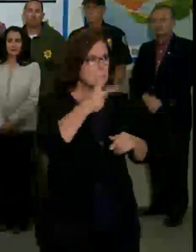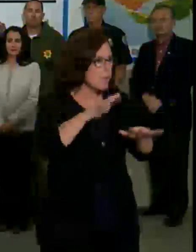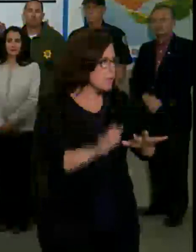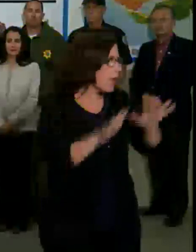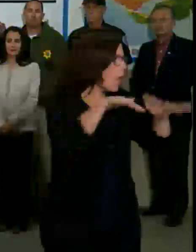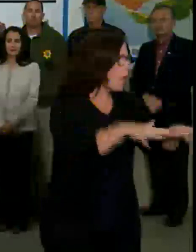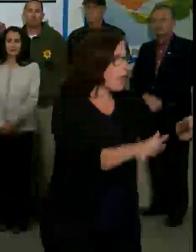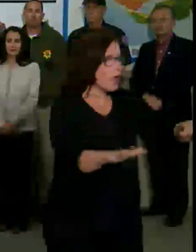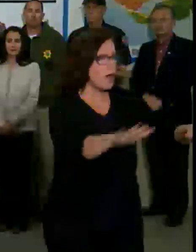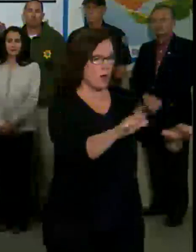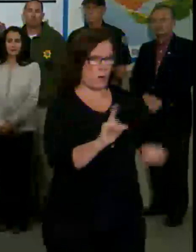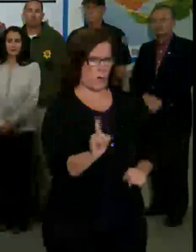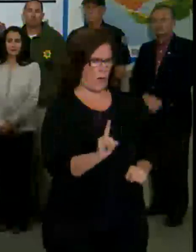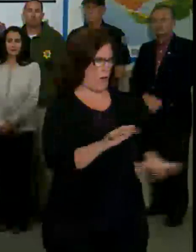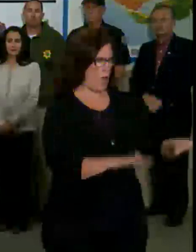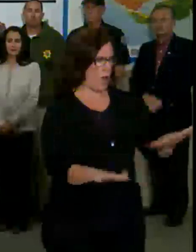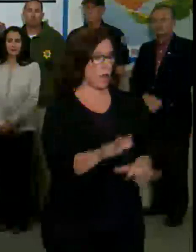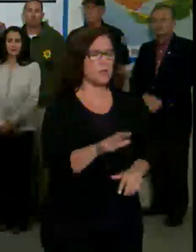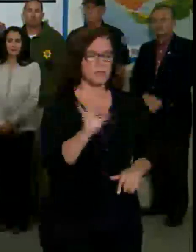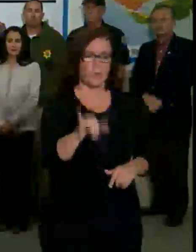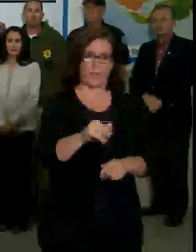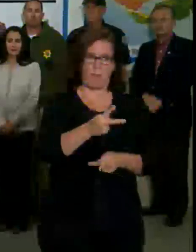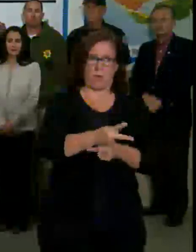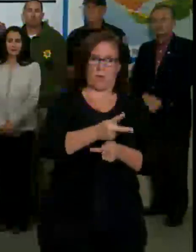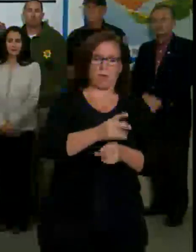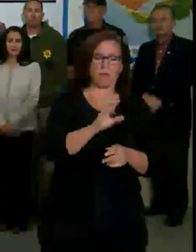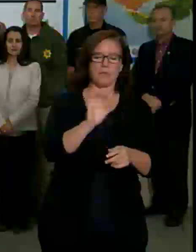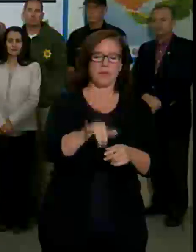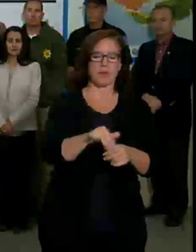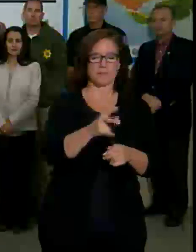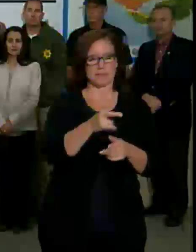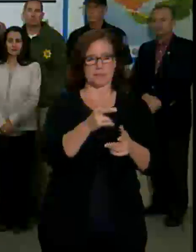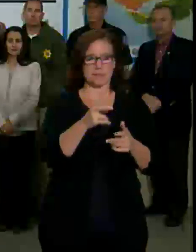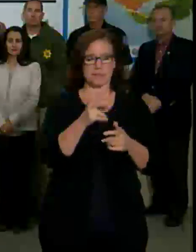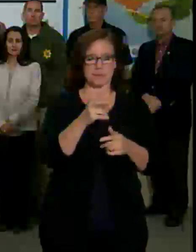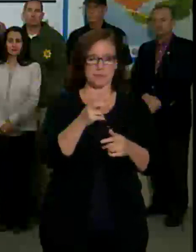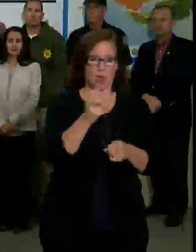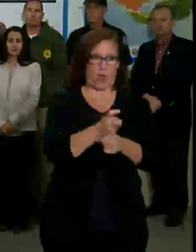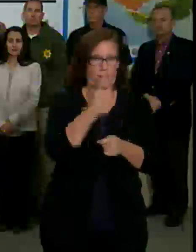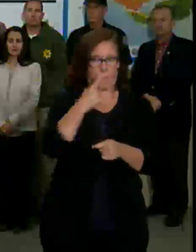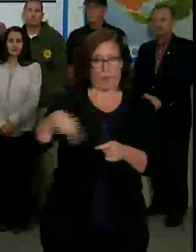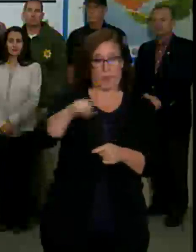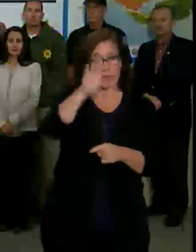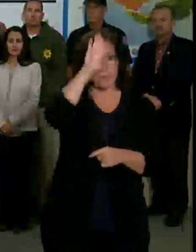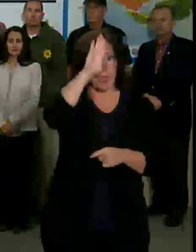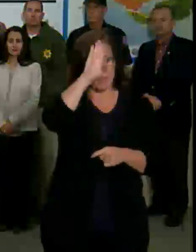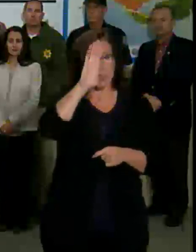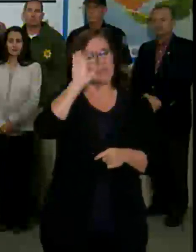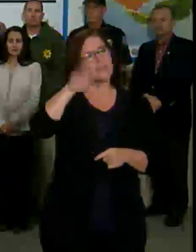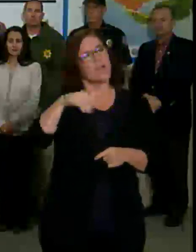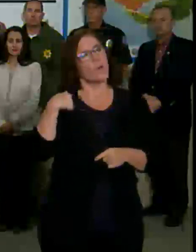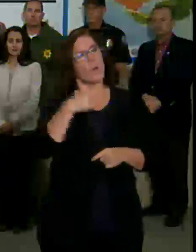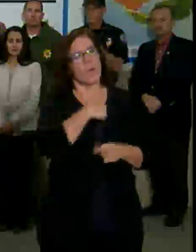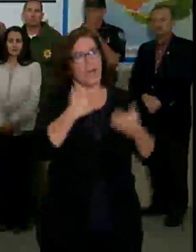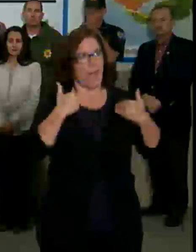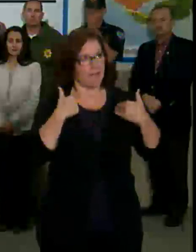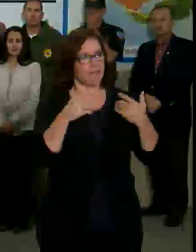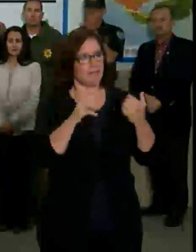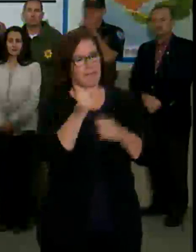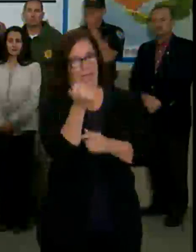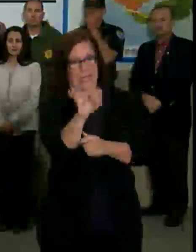one of the cautions that we have on our list of on our checklist of cautions called the 18 situations that shall watch